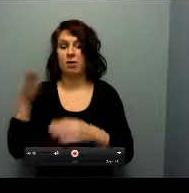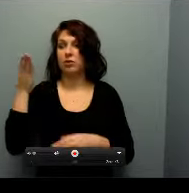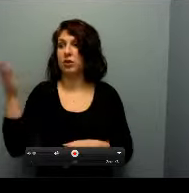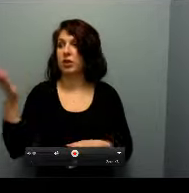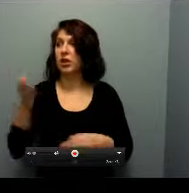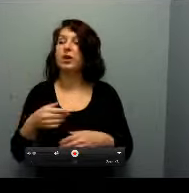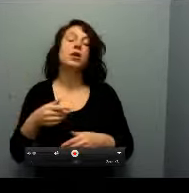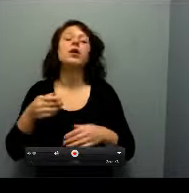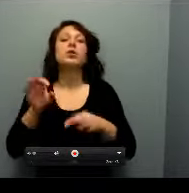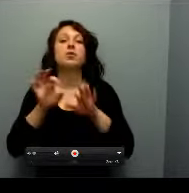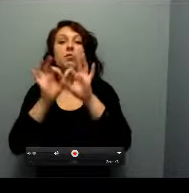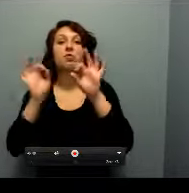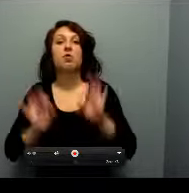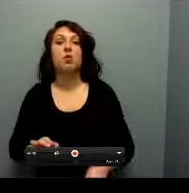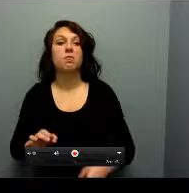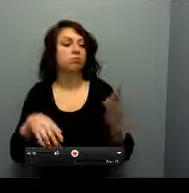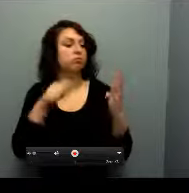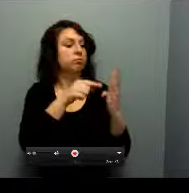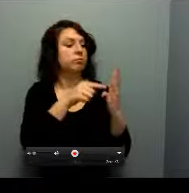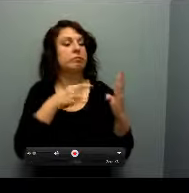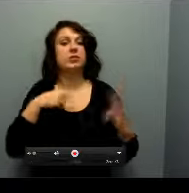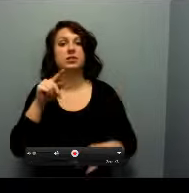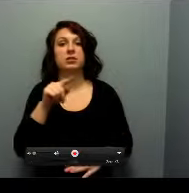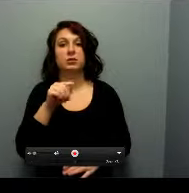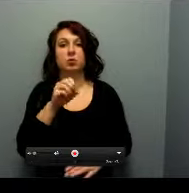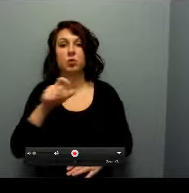You don't have to use them, but